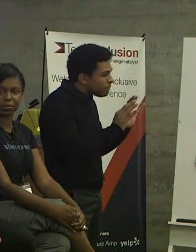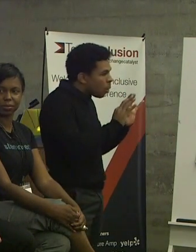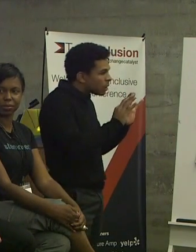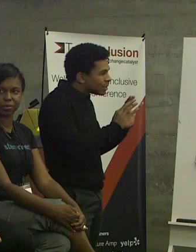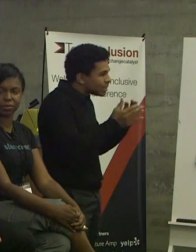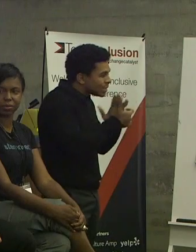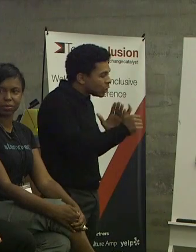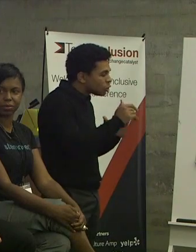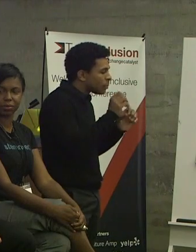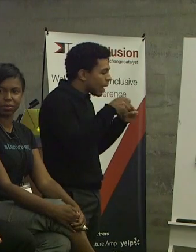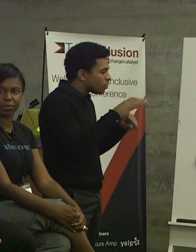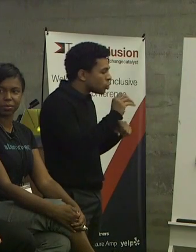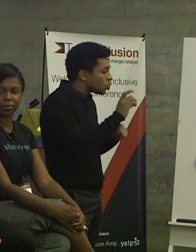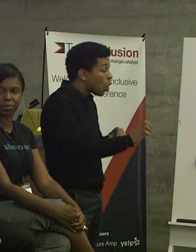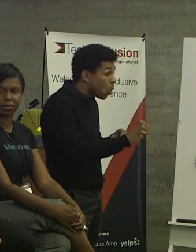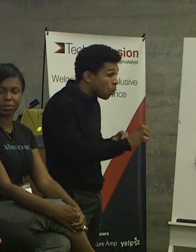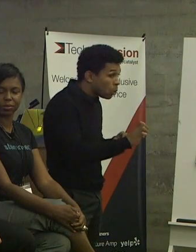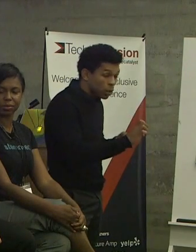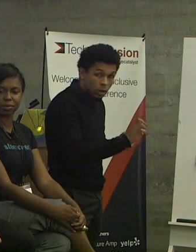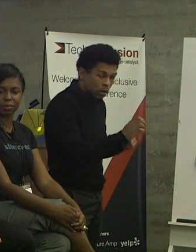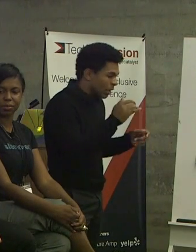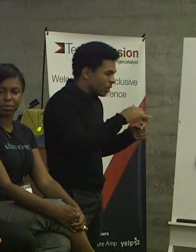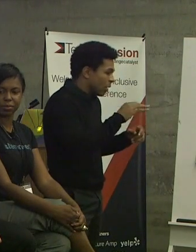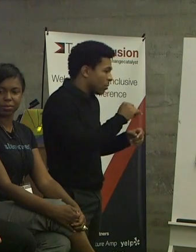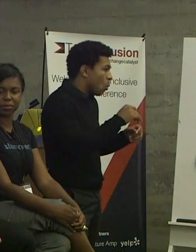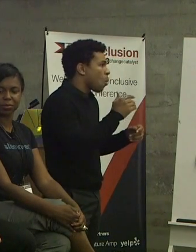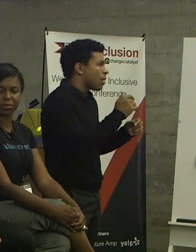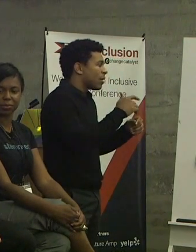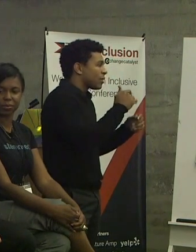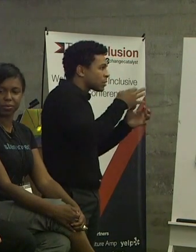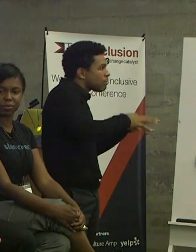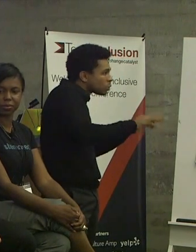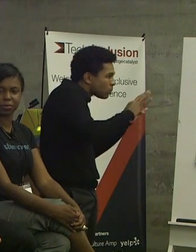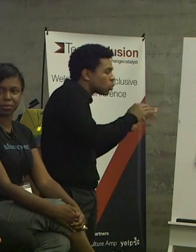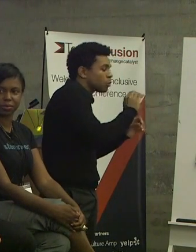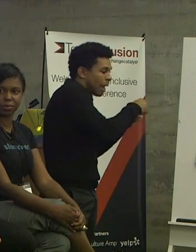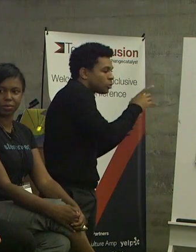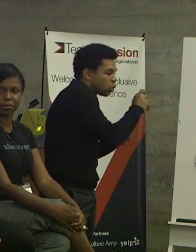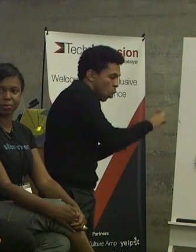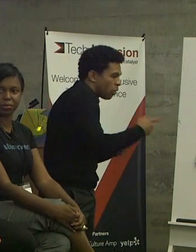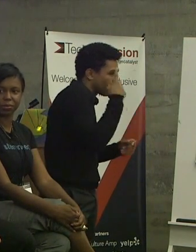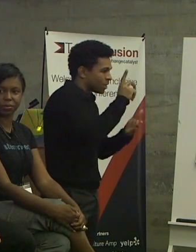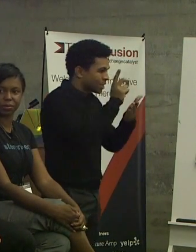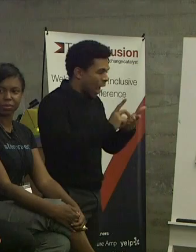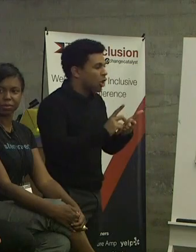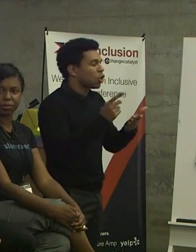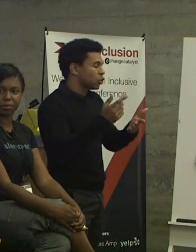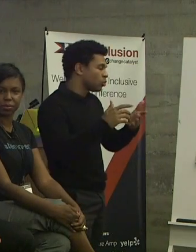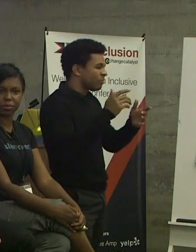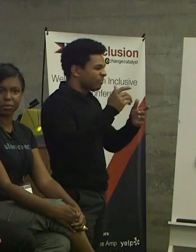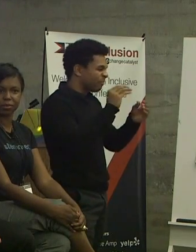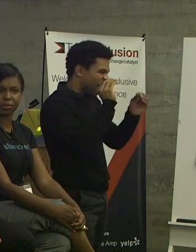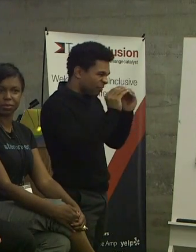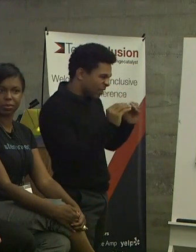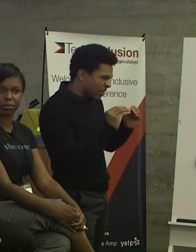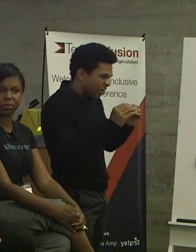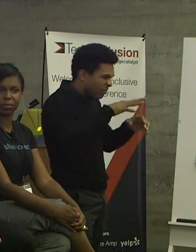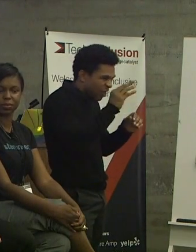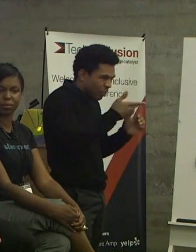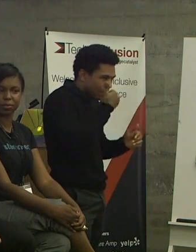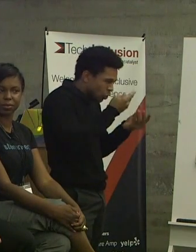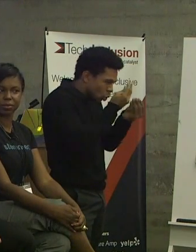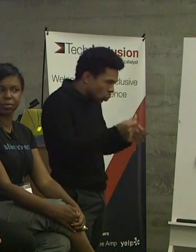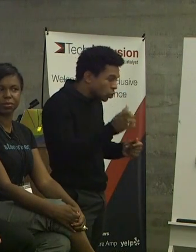problem. For a designer, the most important challenge is to be able to design a particular solution. So that is what applicants today